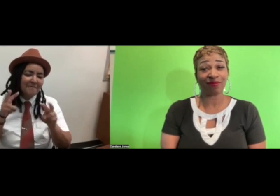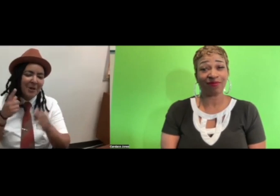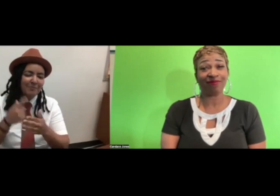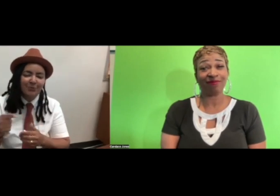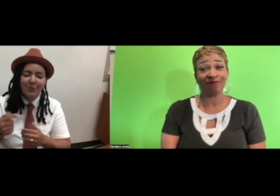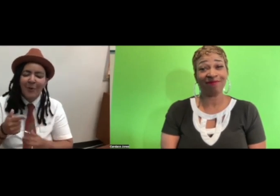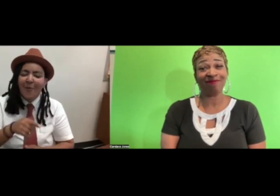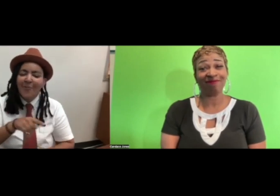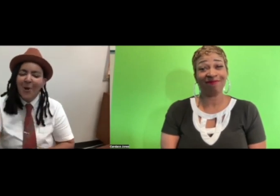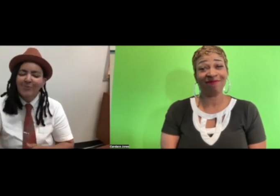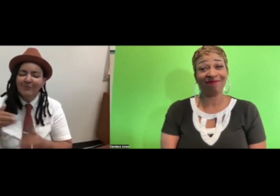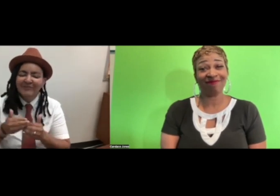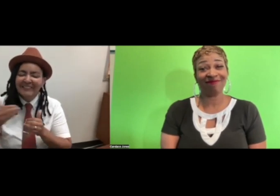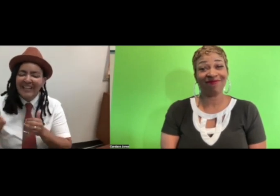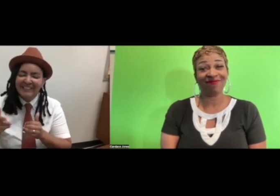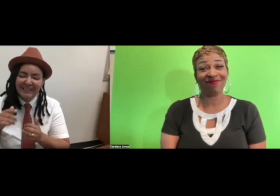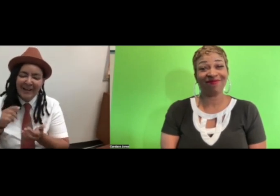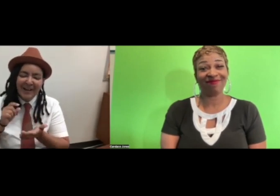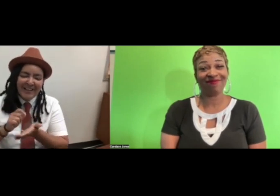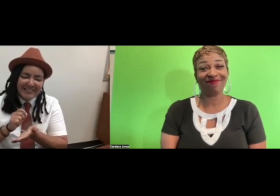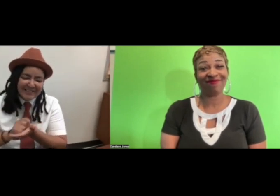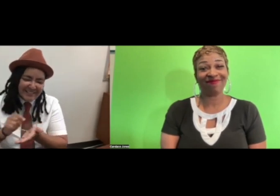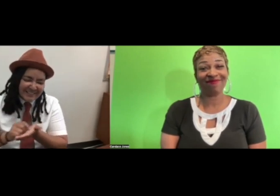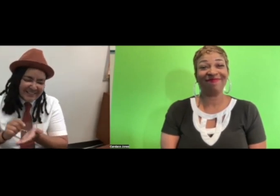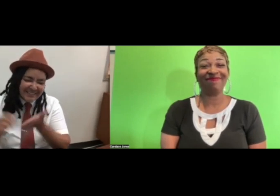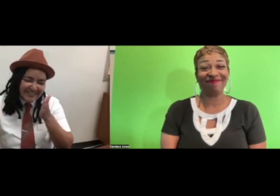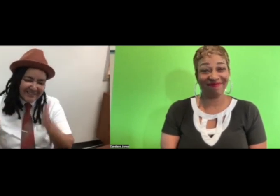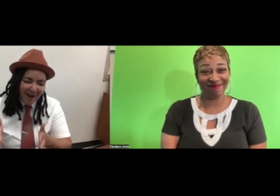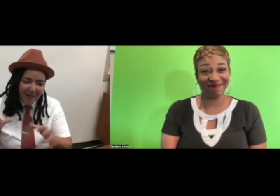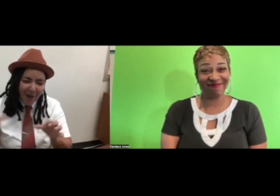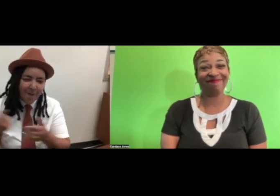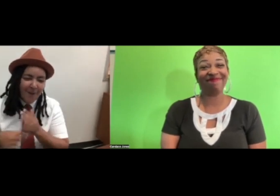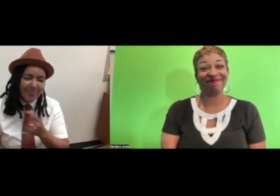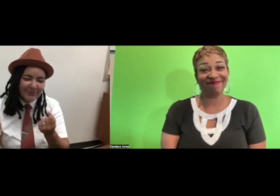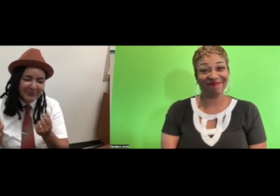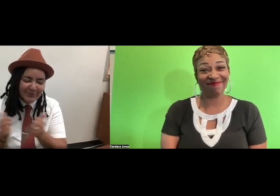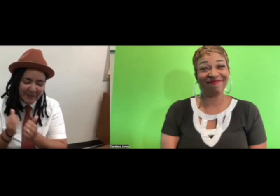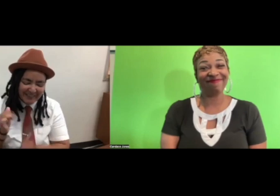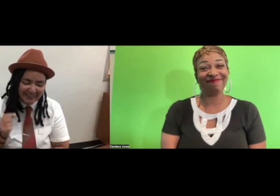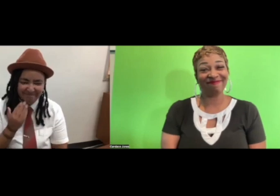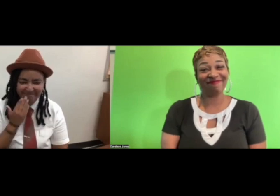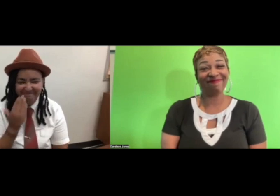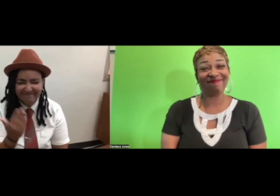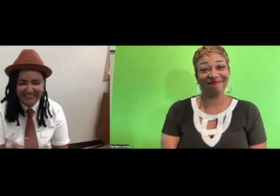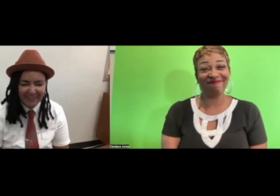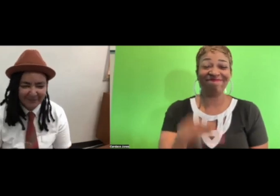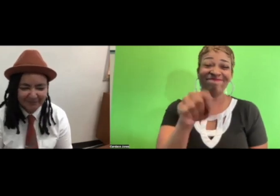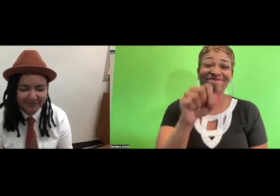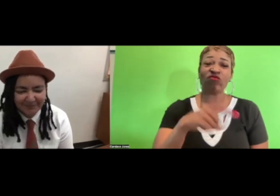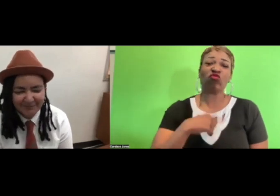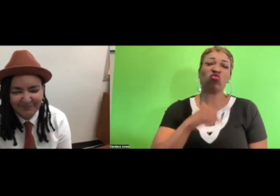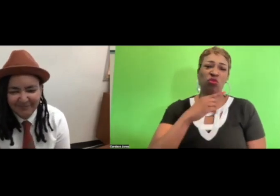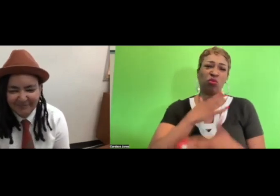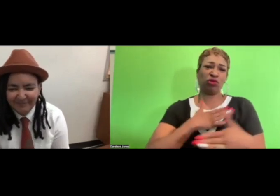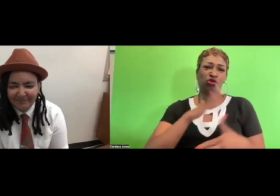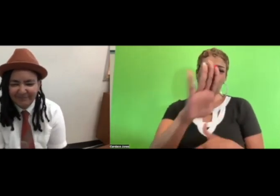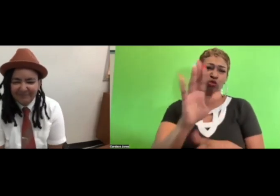let go when you send something in for publication. So I was excited that it was accepted. Thank you very